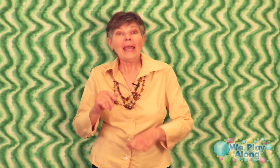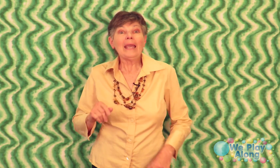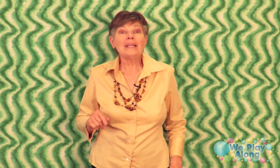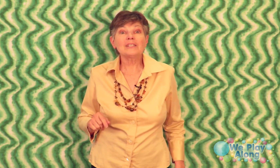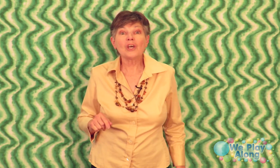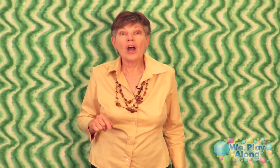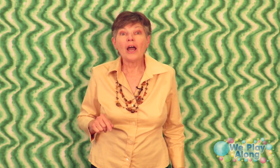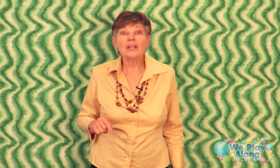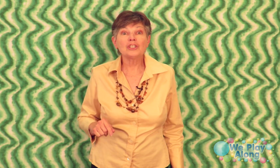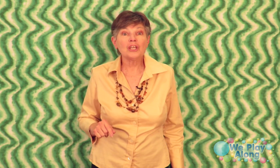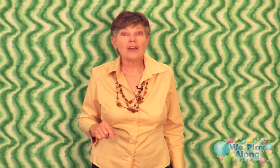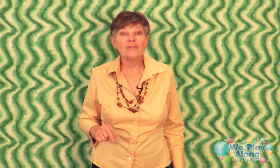He saw a chef